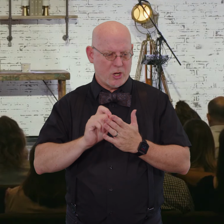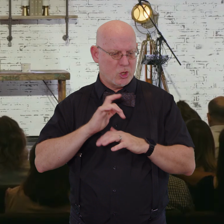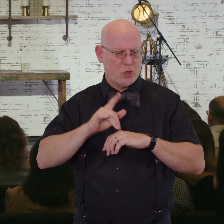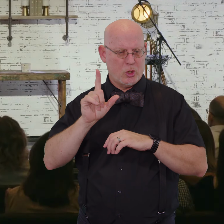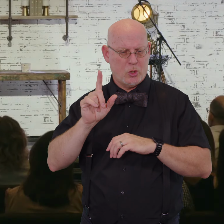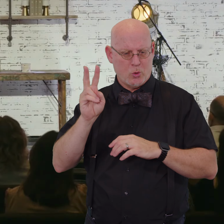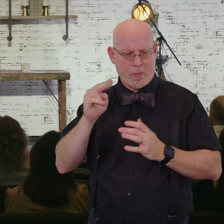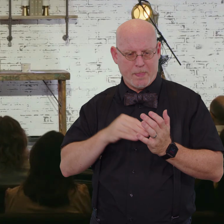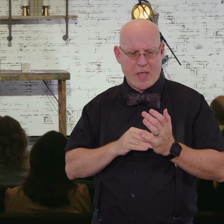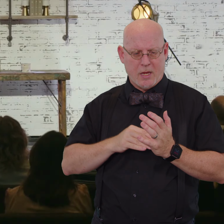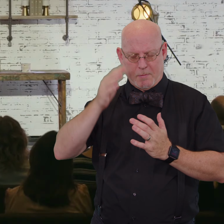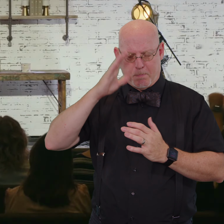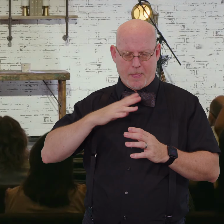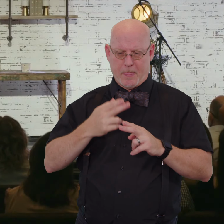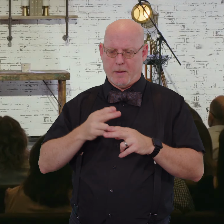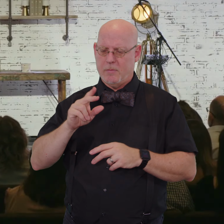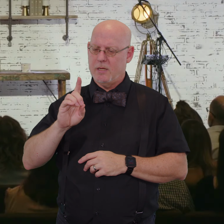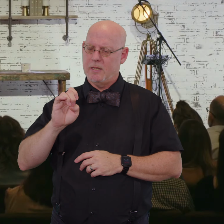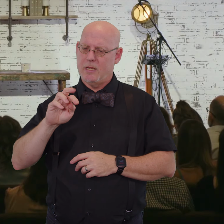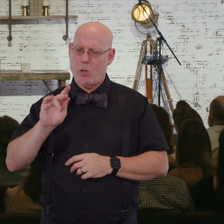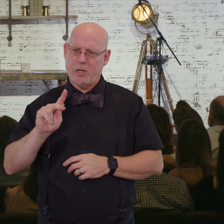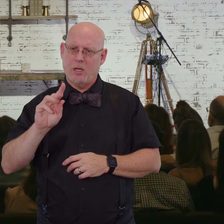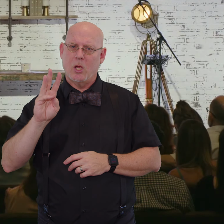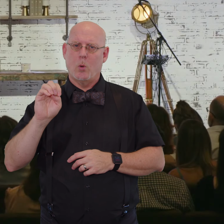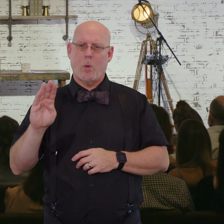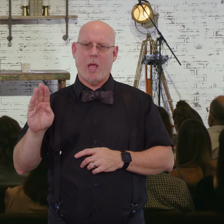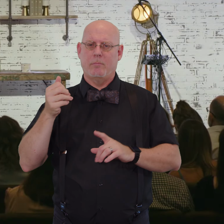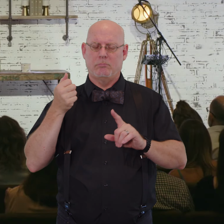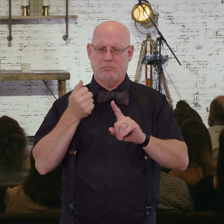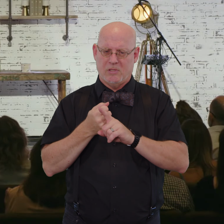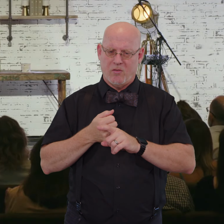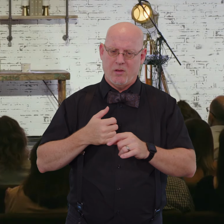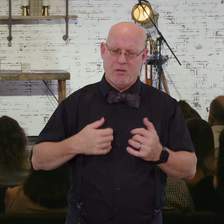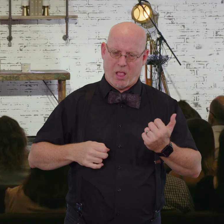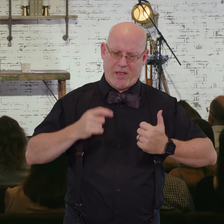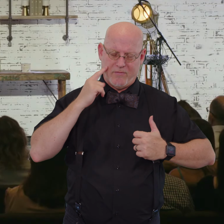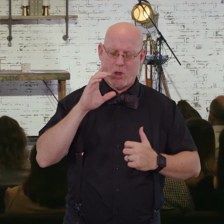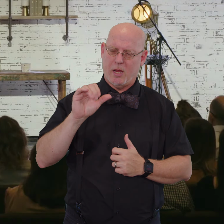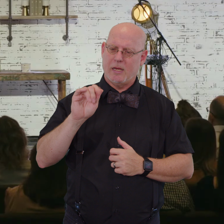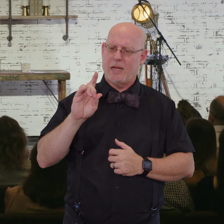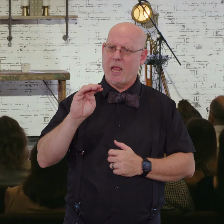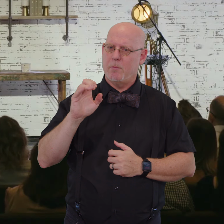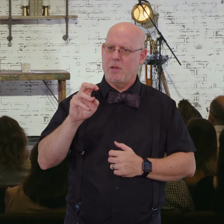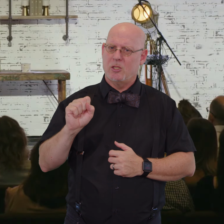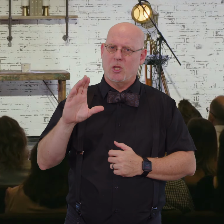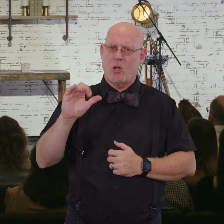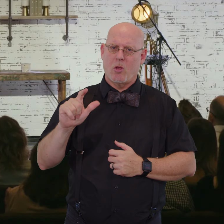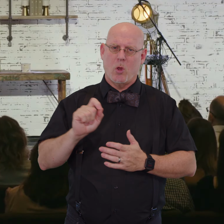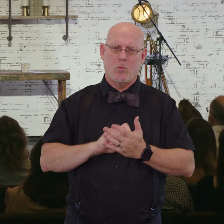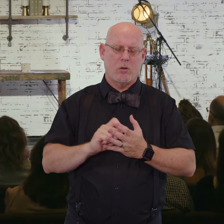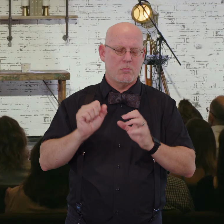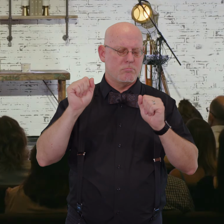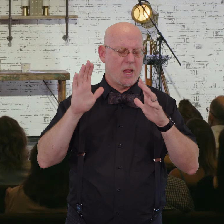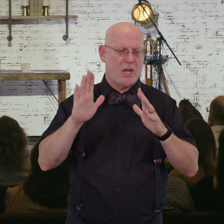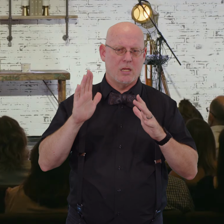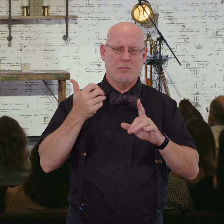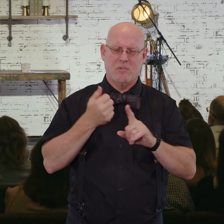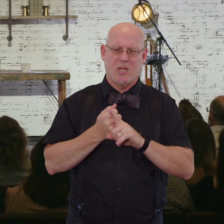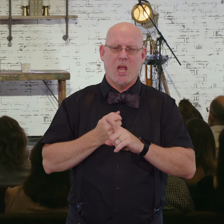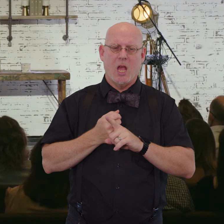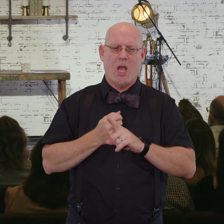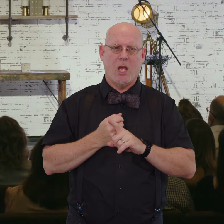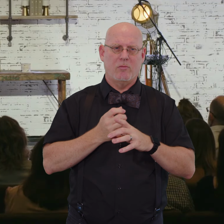writers of the early 2000s was a guy named Derek Webb he played for a band called Cademan's Call wrote just phenomenal stuff he went